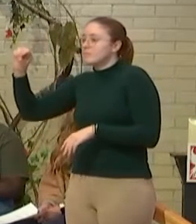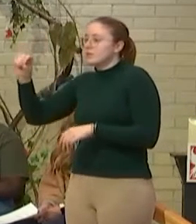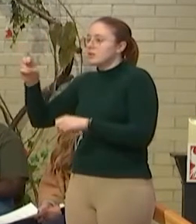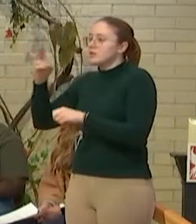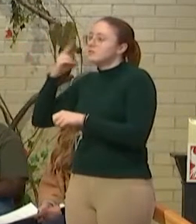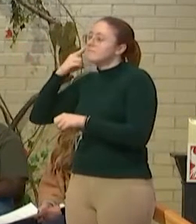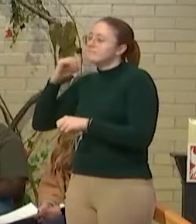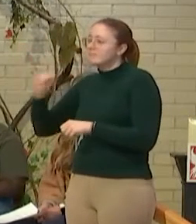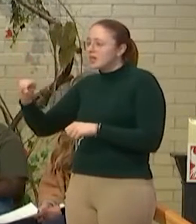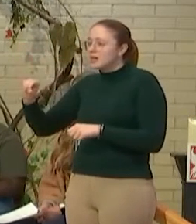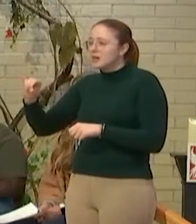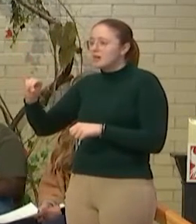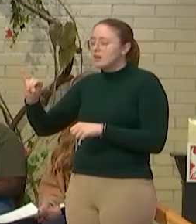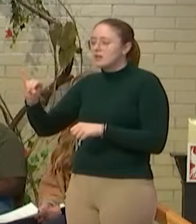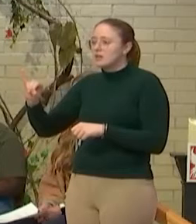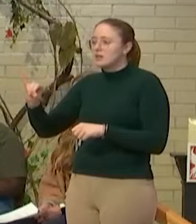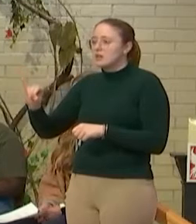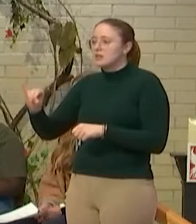that